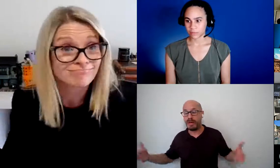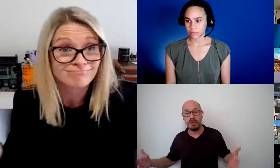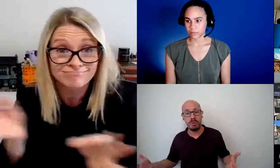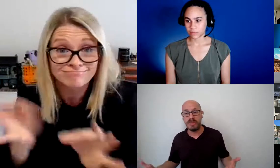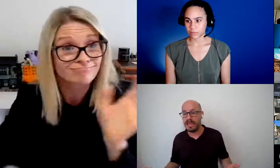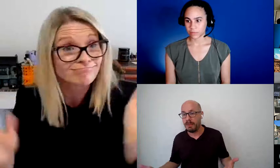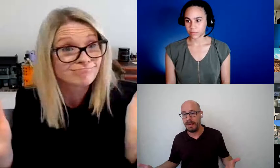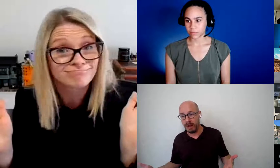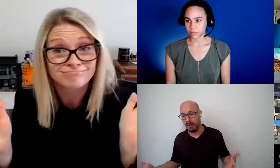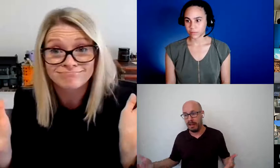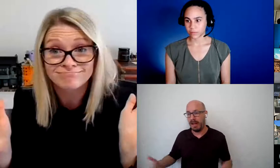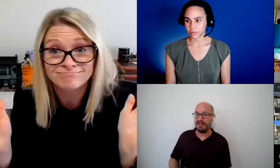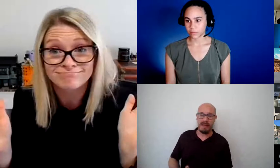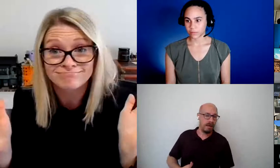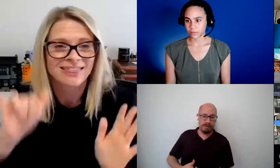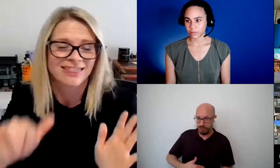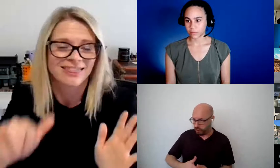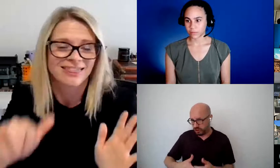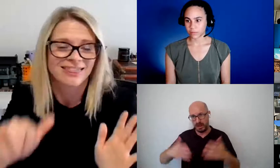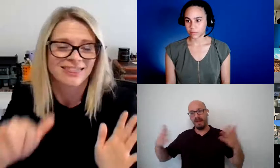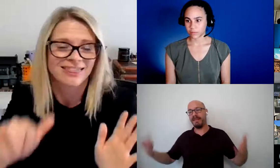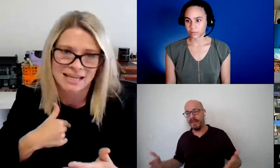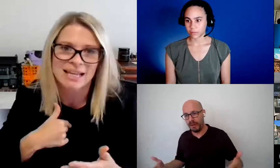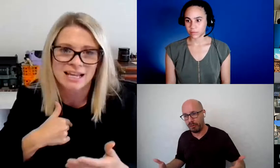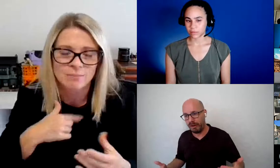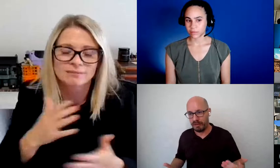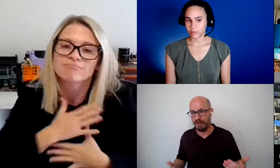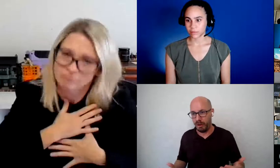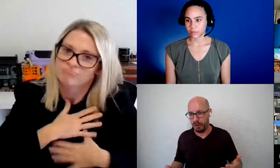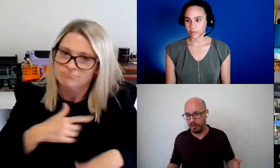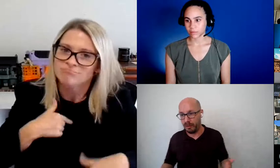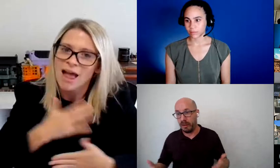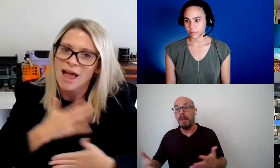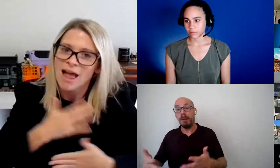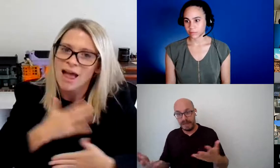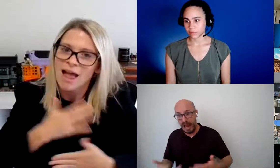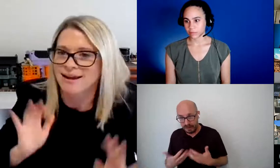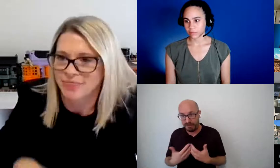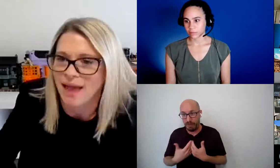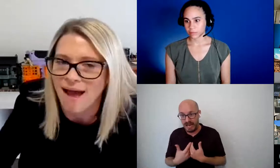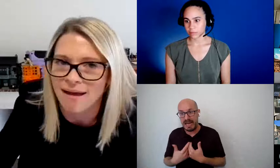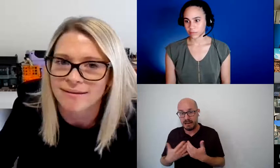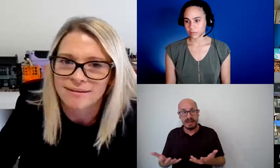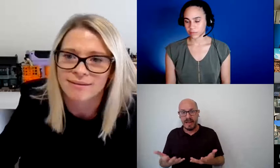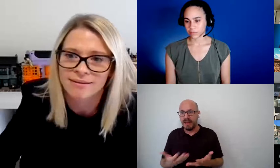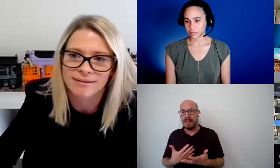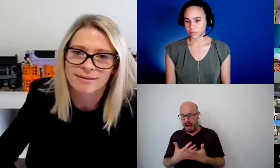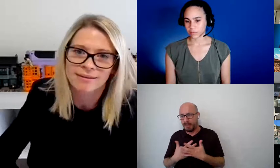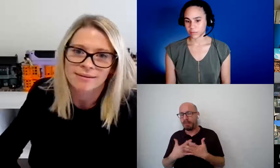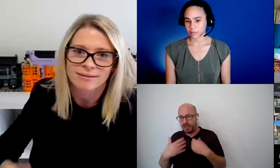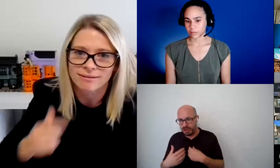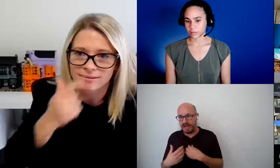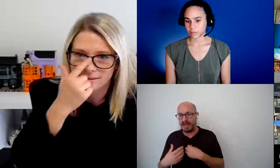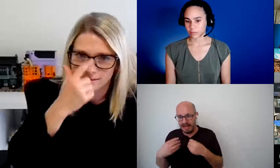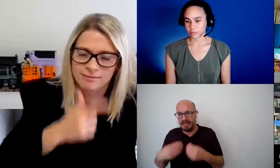All you had to do was type it out instead of just constantly increasing the volume. But yeah, for me, like, yeah, I appreciated